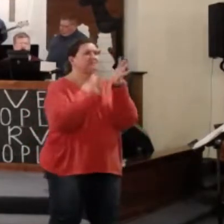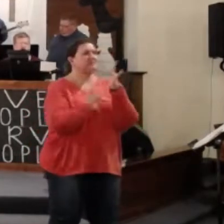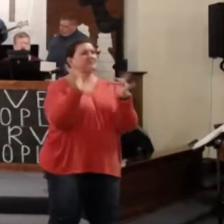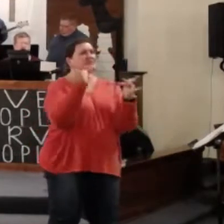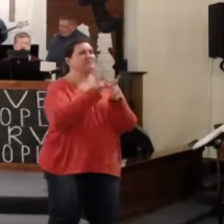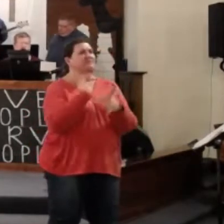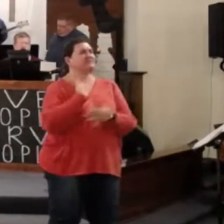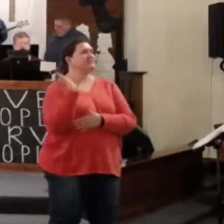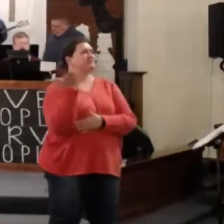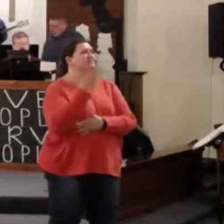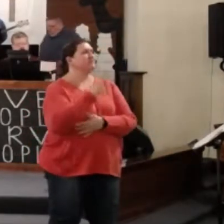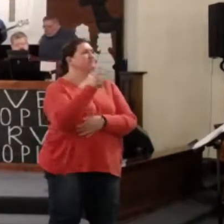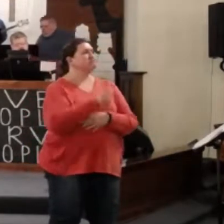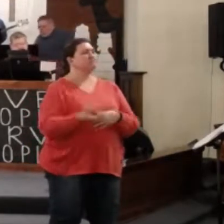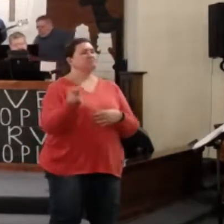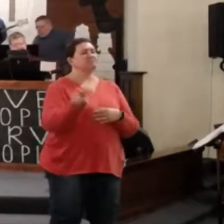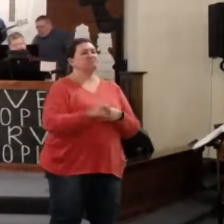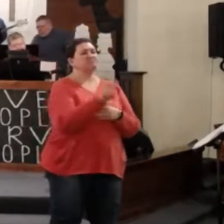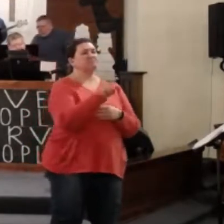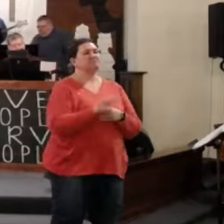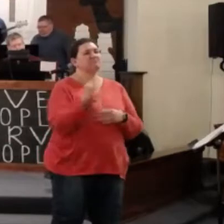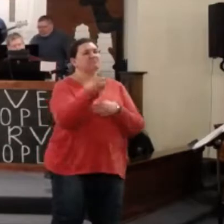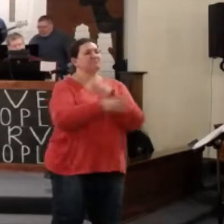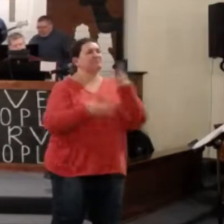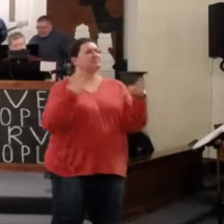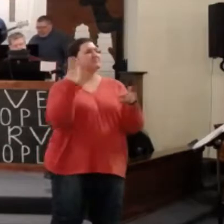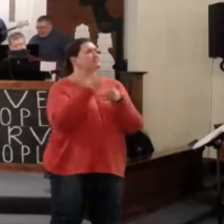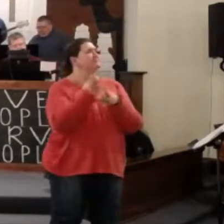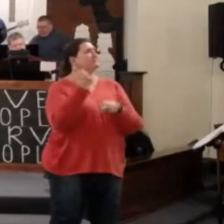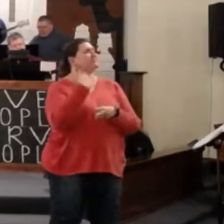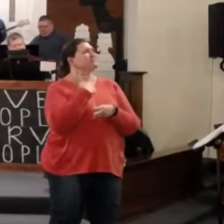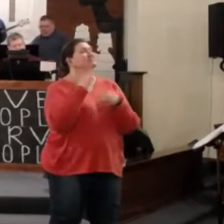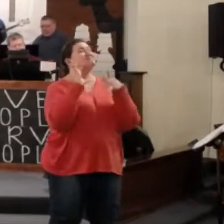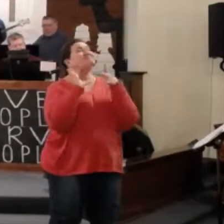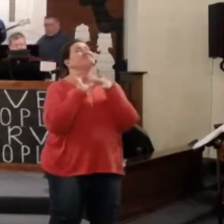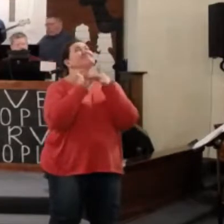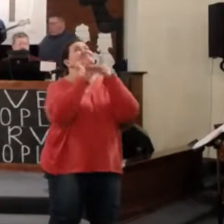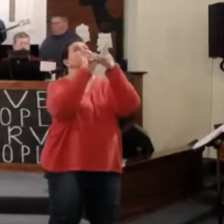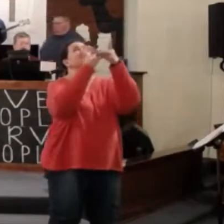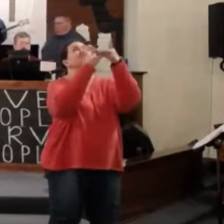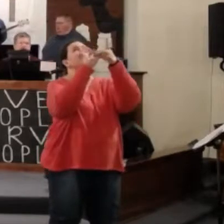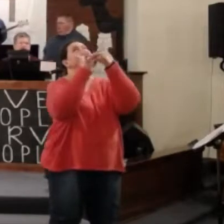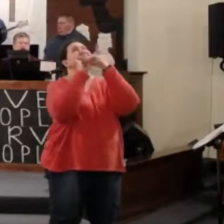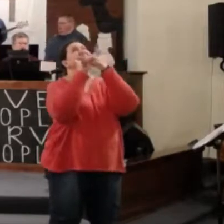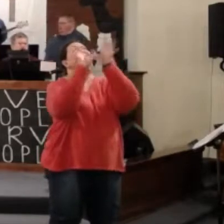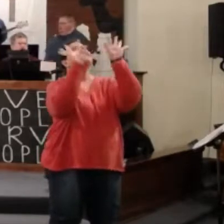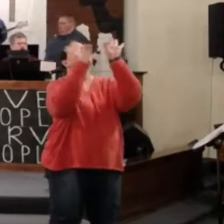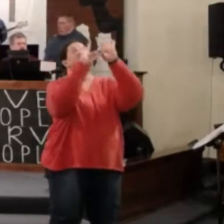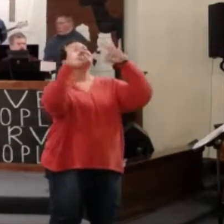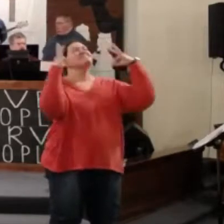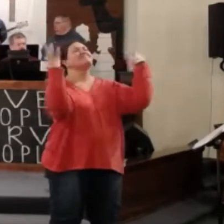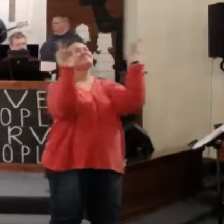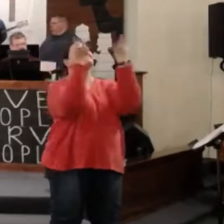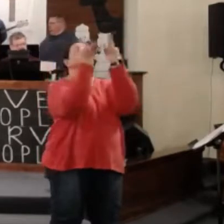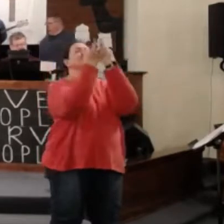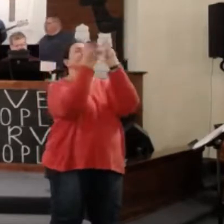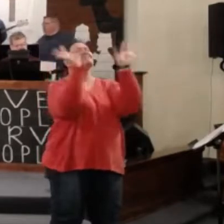heirs with Jesus as we travel this sod. For I'm part